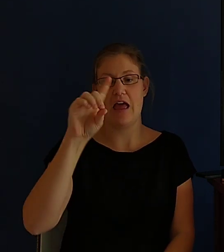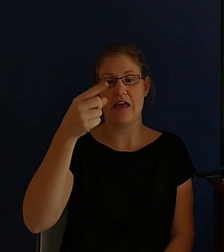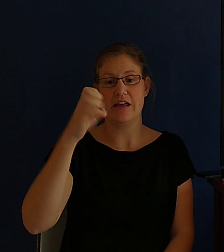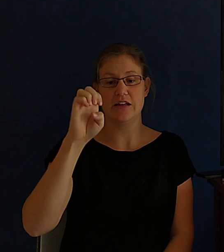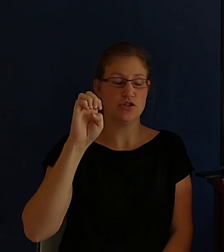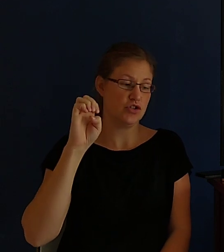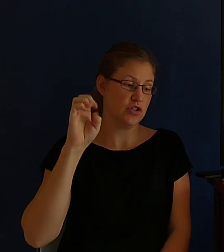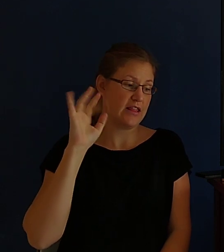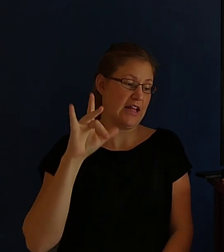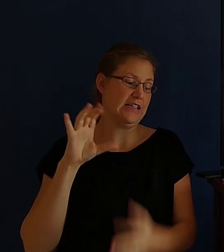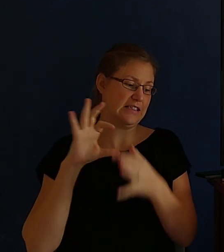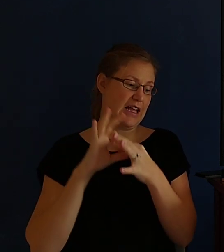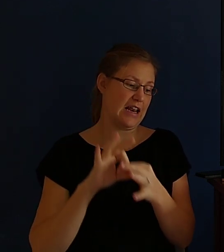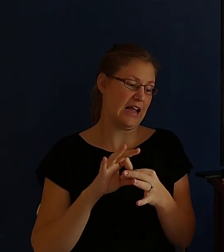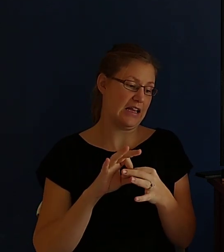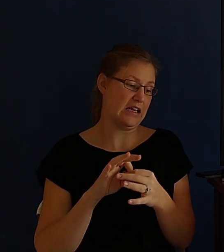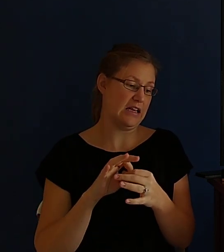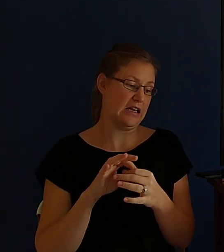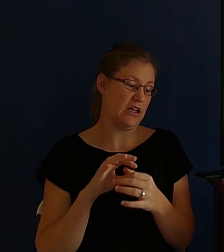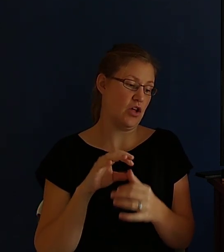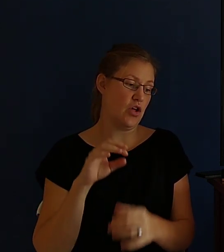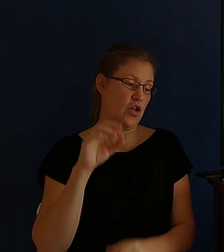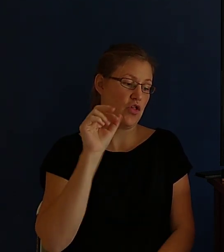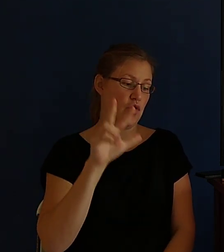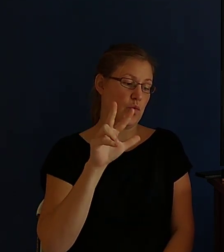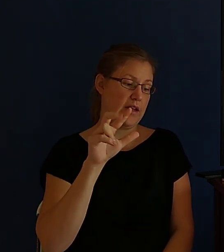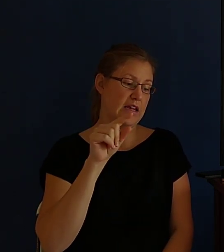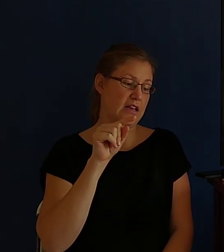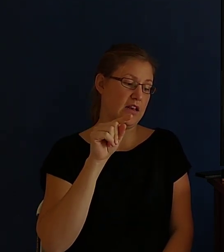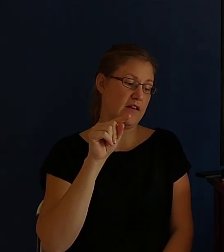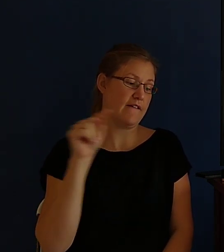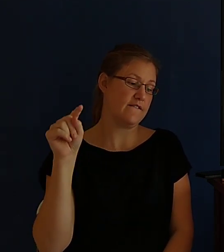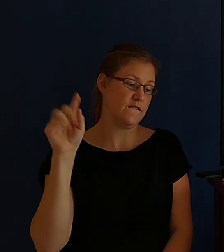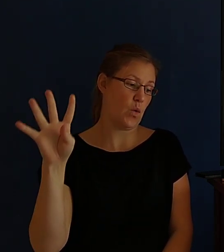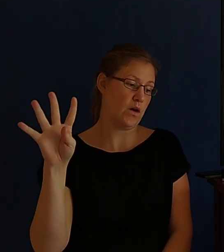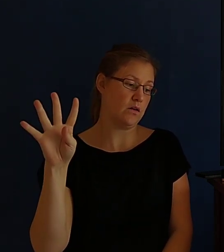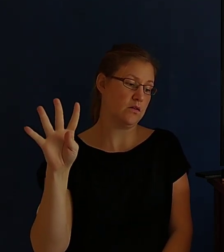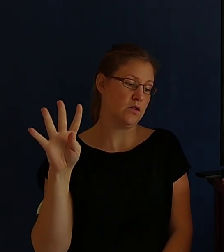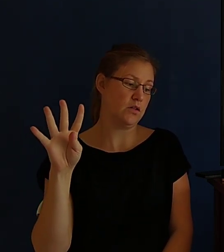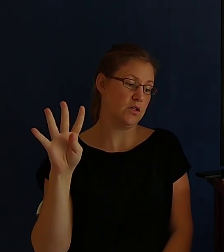that connects 3 to 4. So let's add this edge,